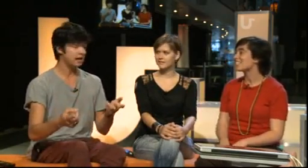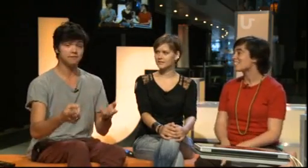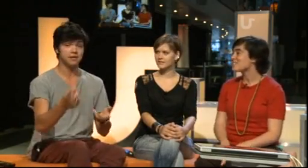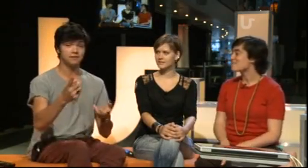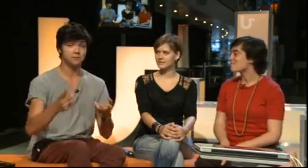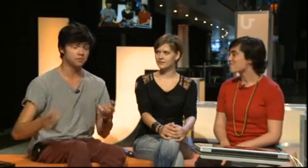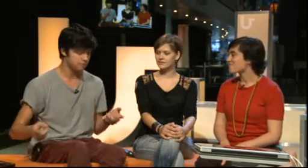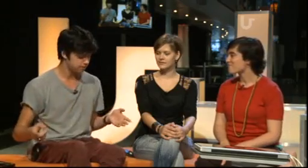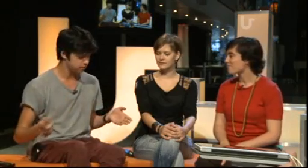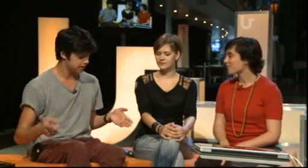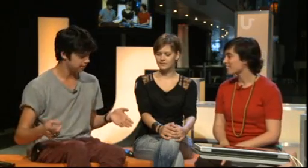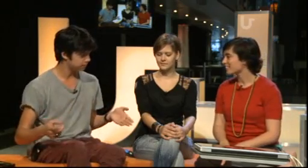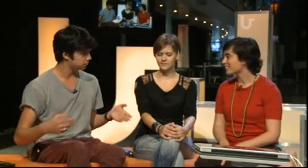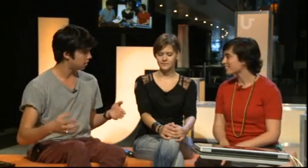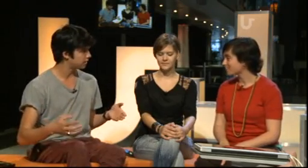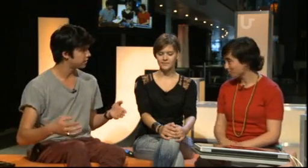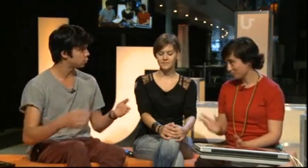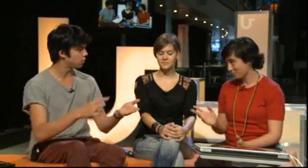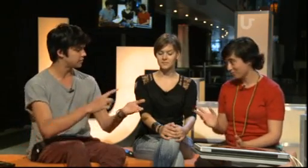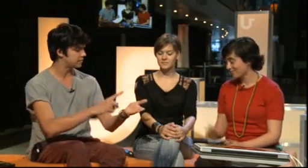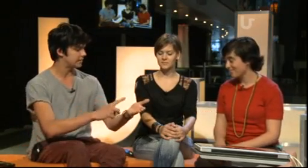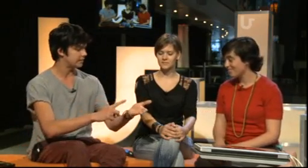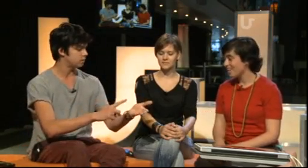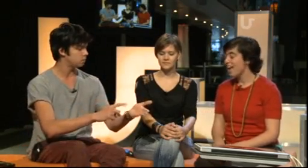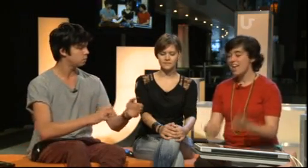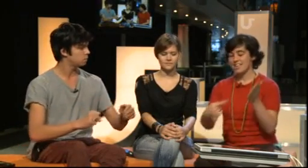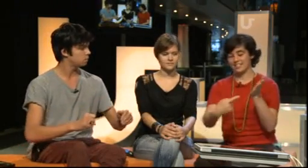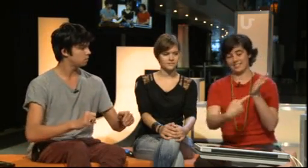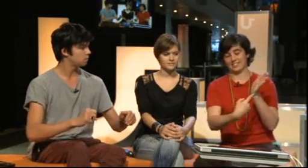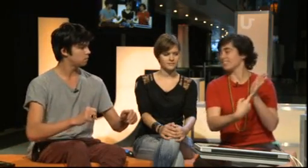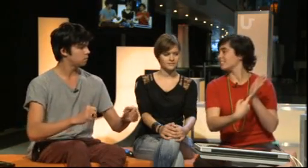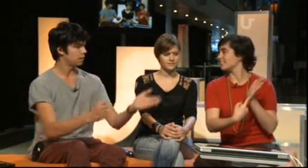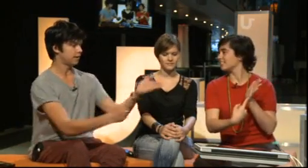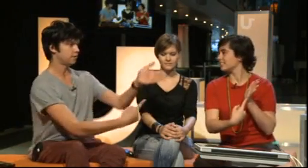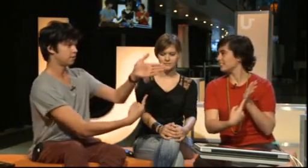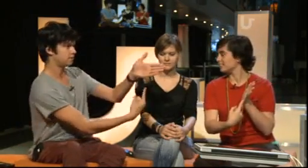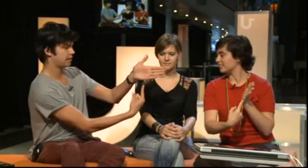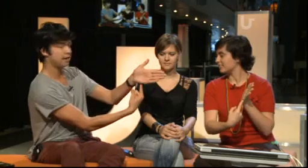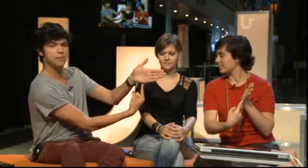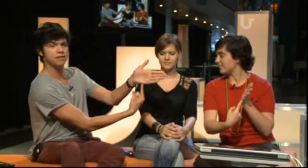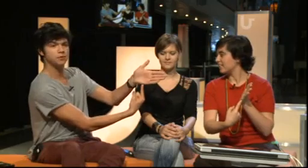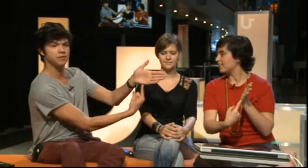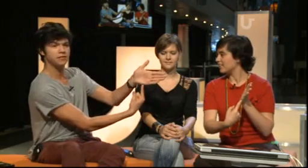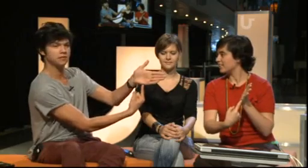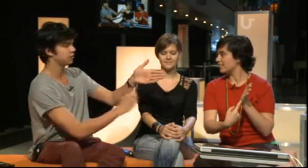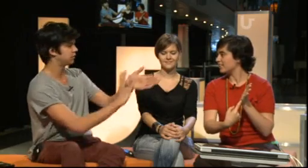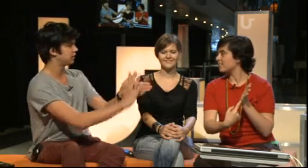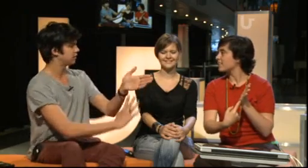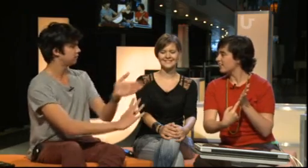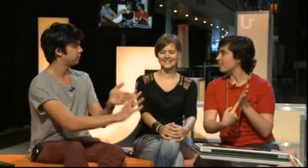and funnily enough, Lim's my mum's maiden name, so I'm kind of there. So what's T? Okay, so, and that makes perfect sense. Like, visually, it kind of